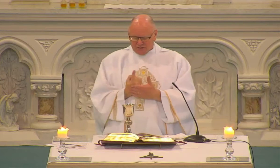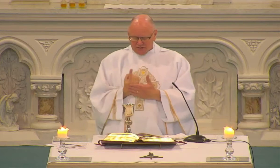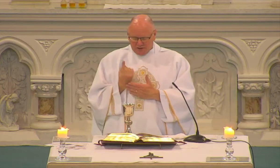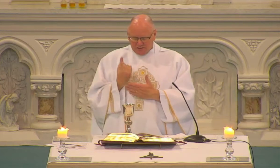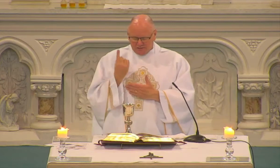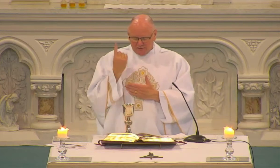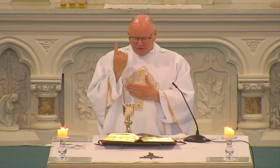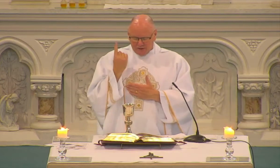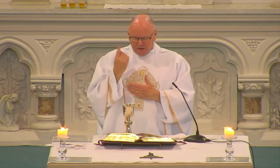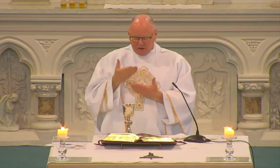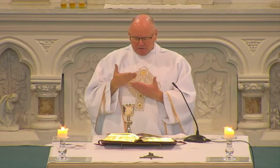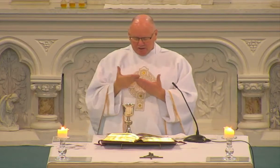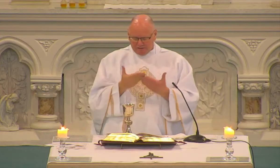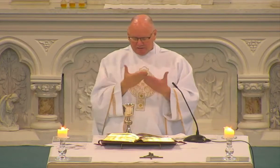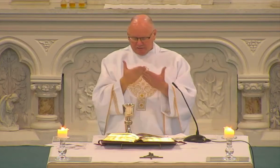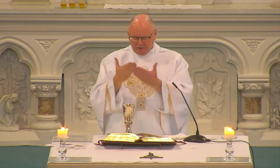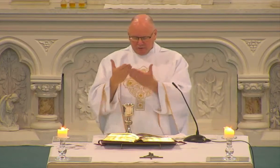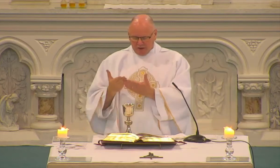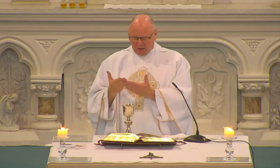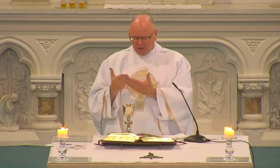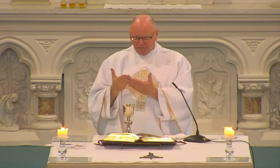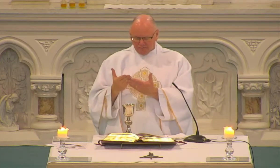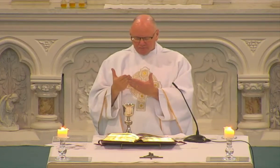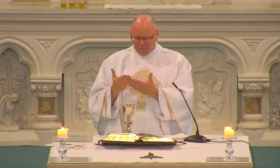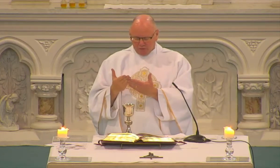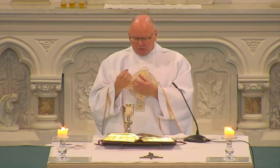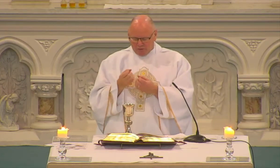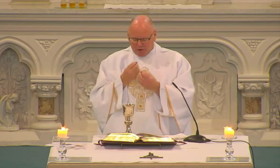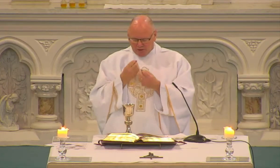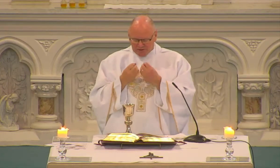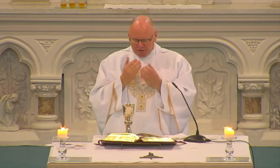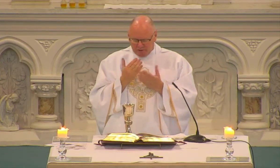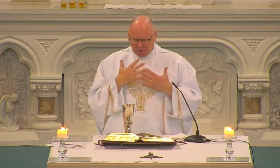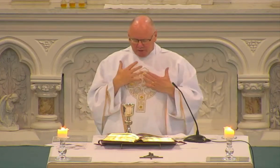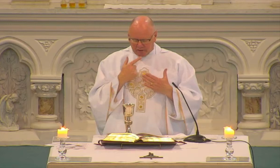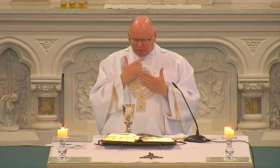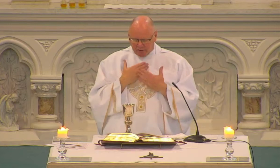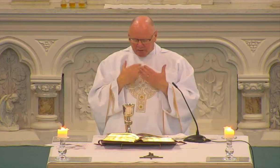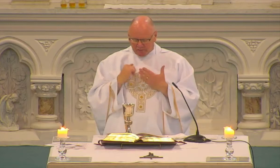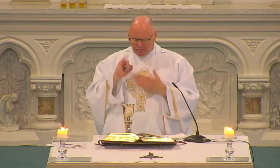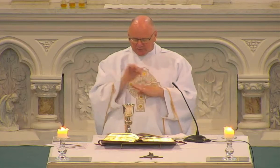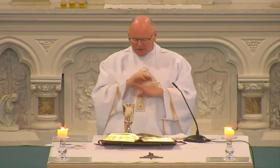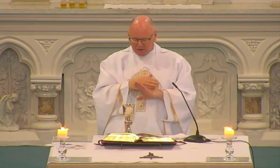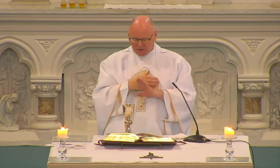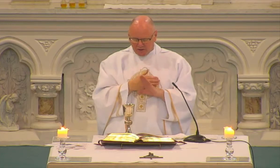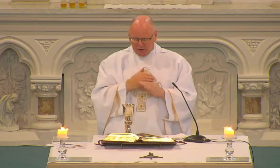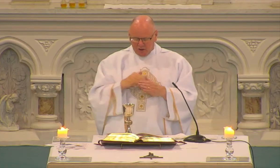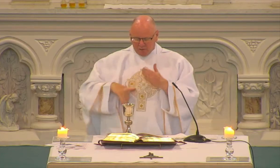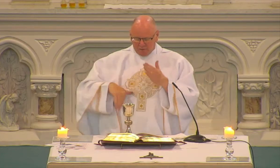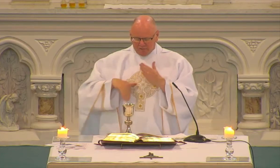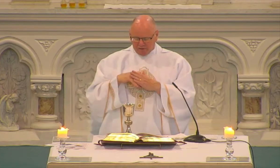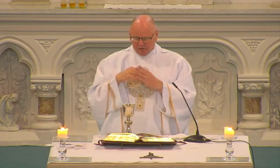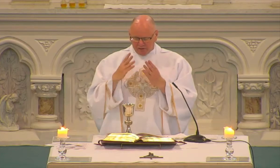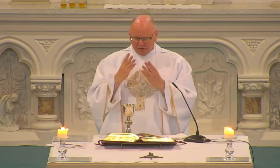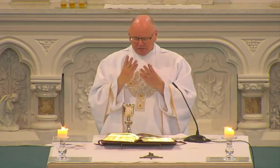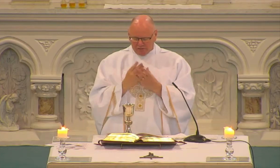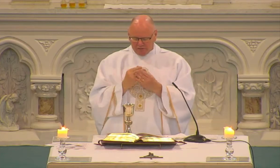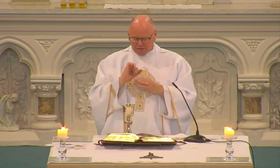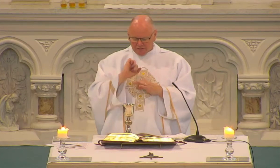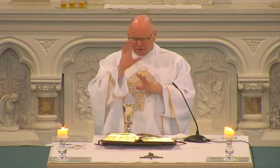yourself. Grant that we, who are nourished by the body and blood of your Son, be filled with his Holy